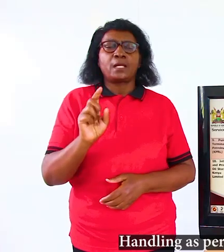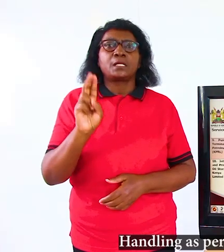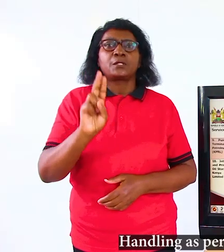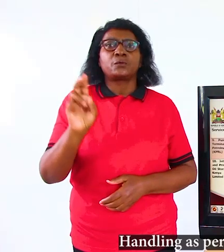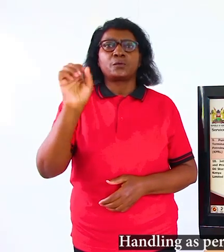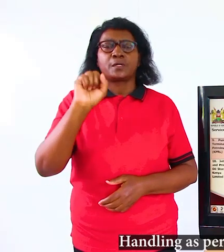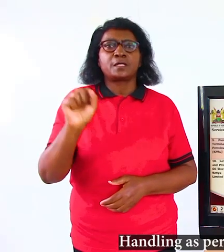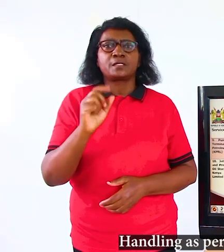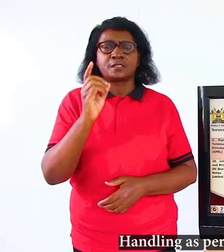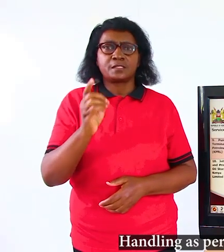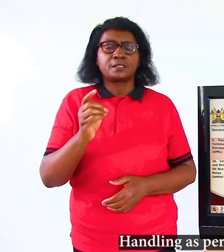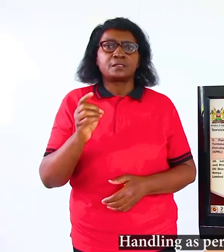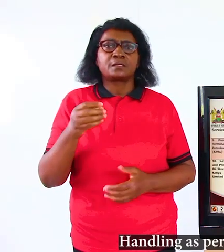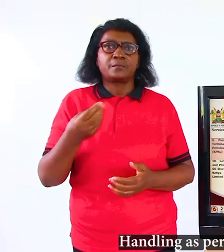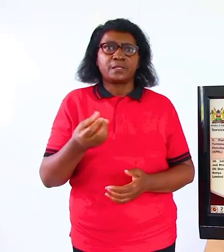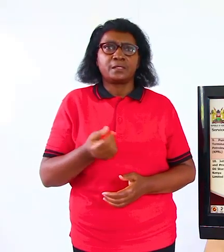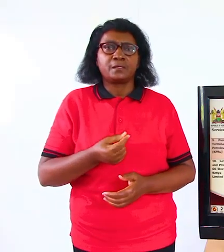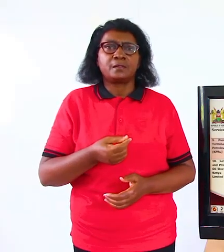handling as per vessel schedule.